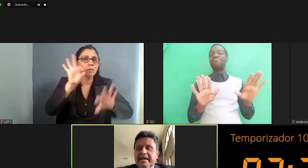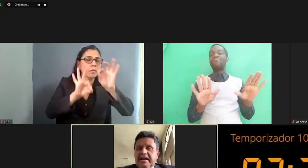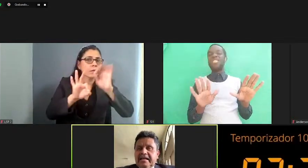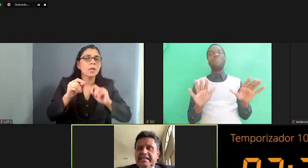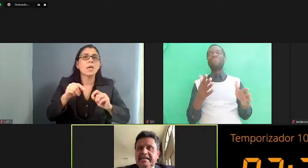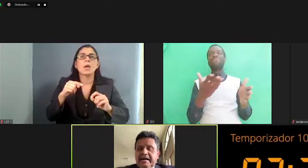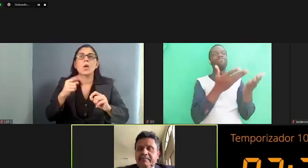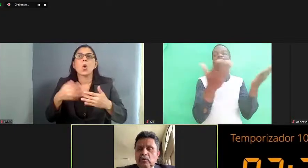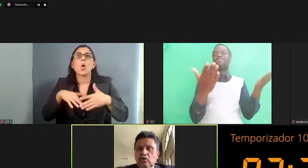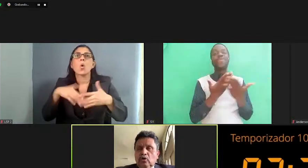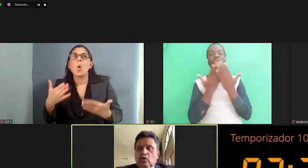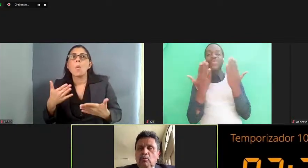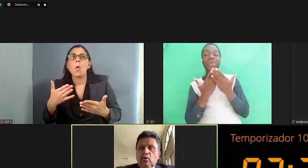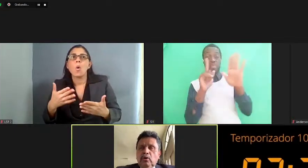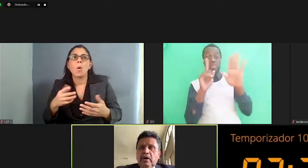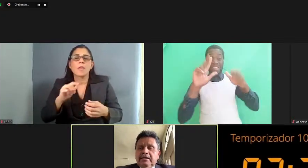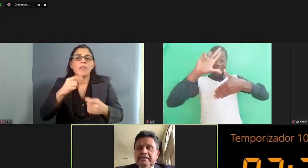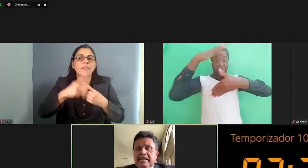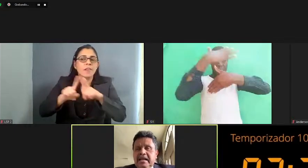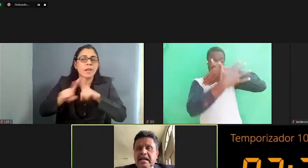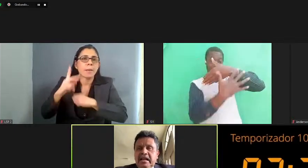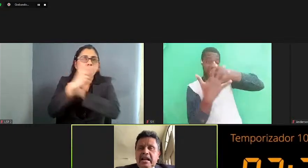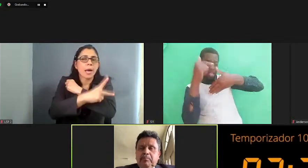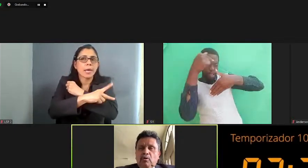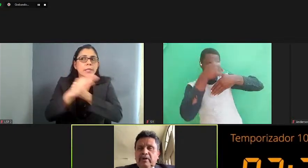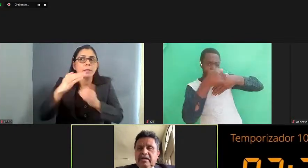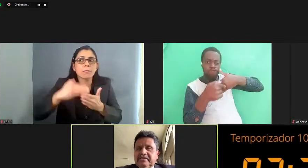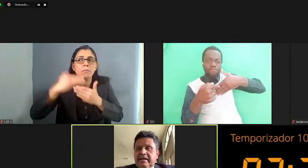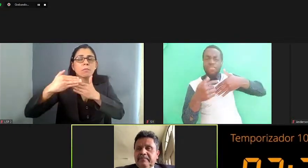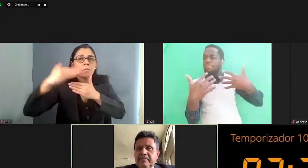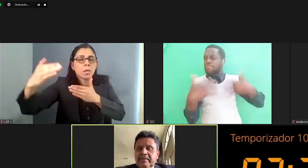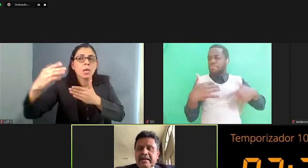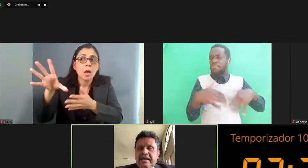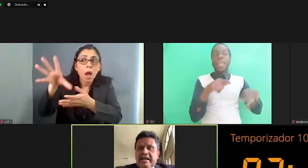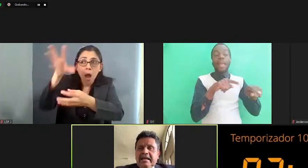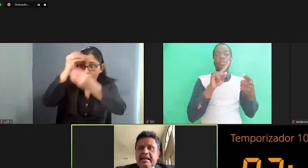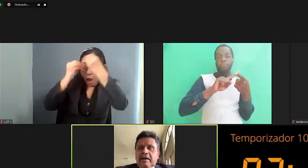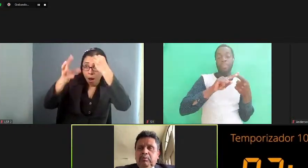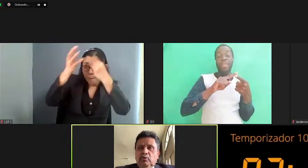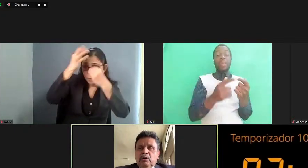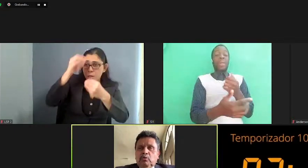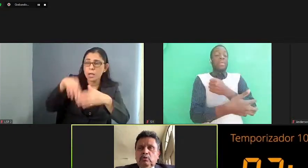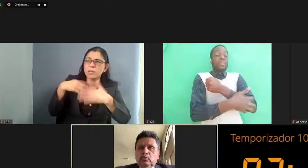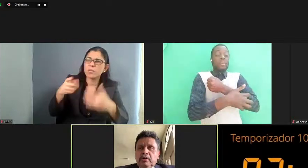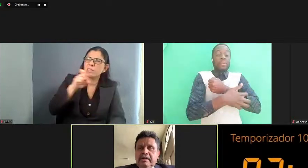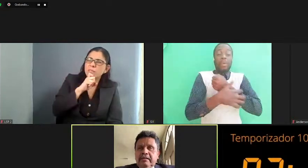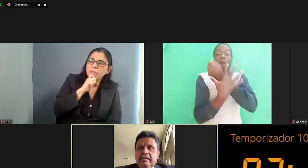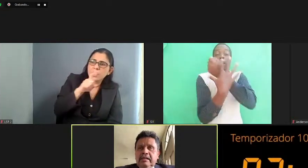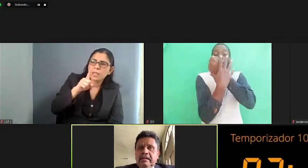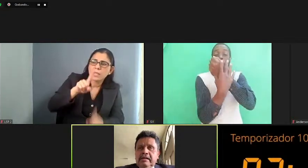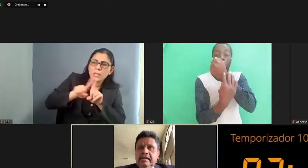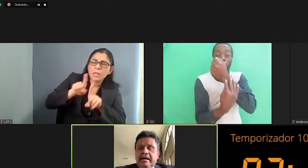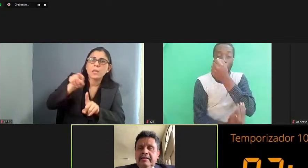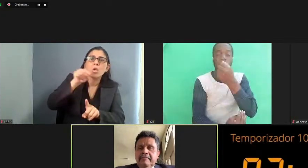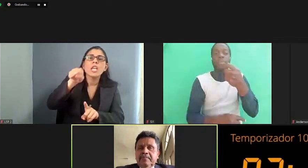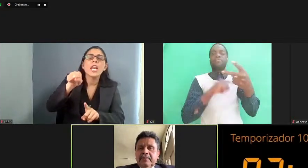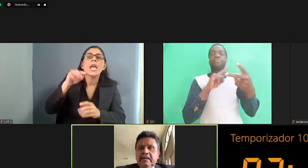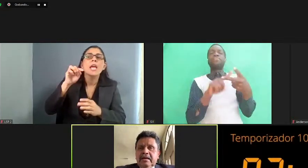the latin american countries have in common such as poverty